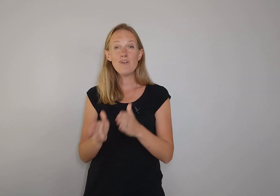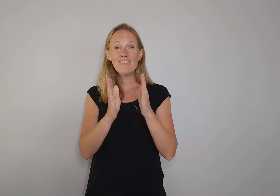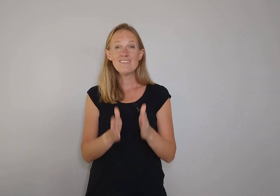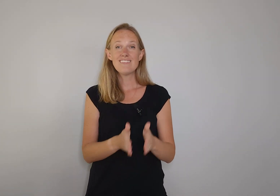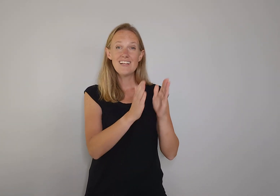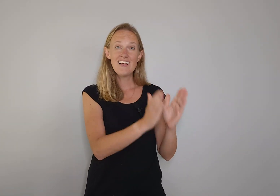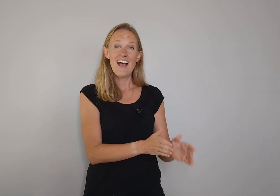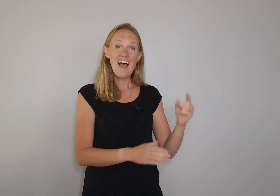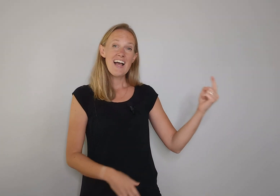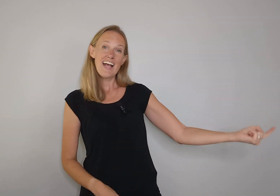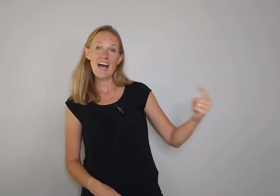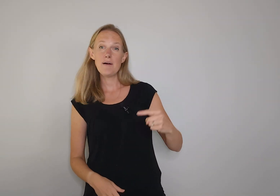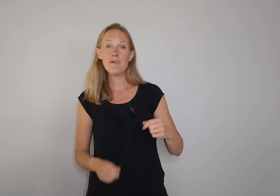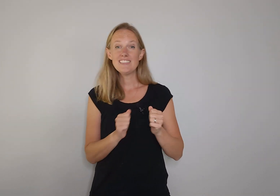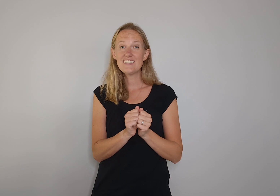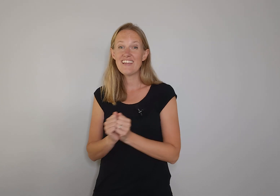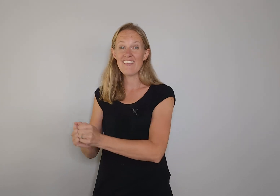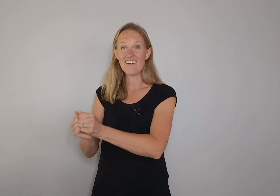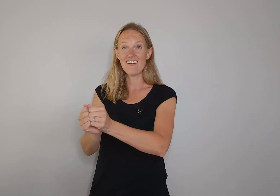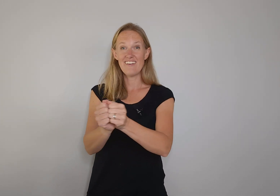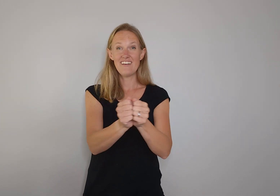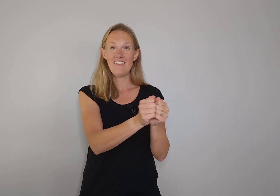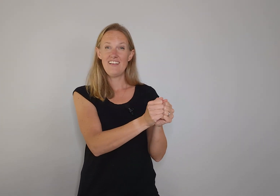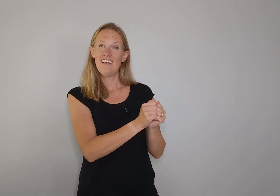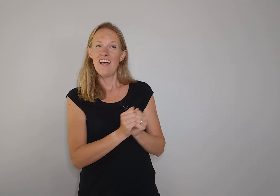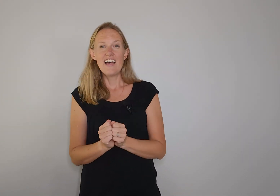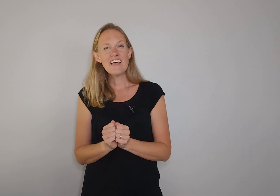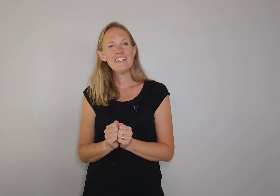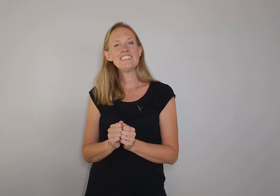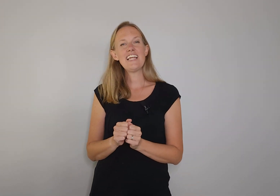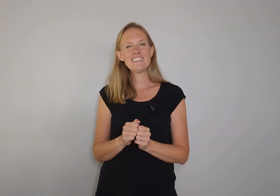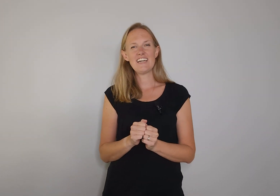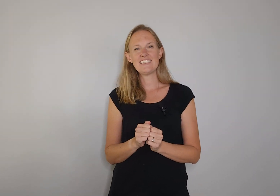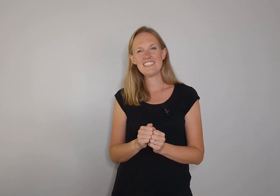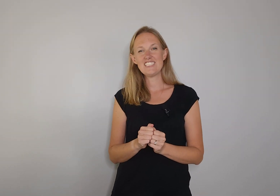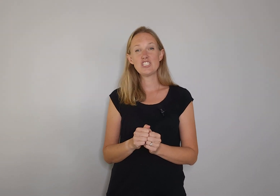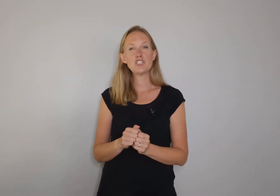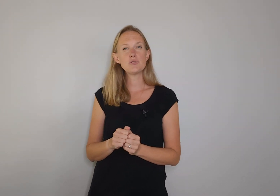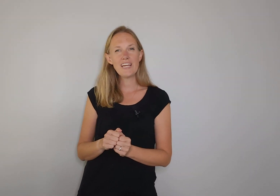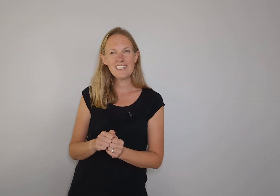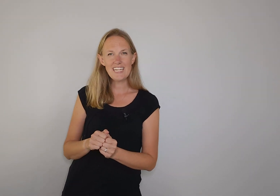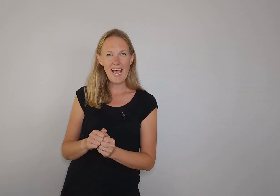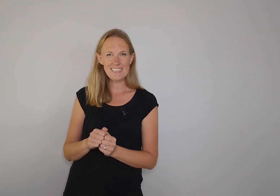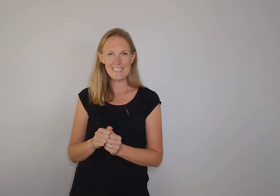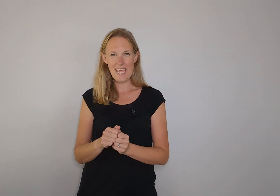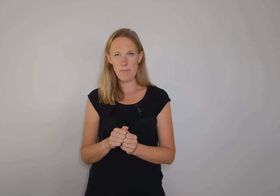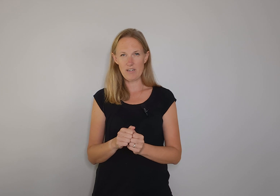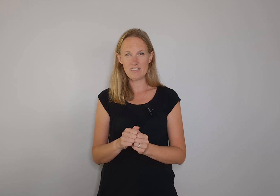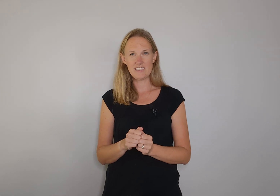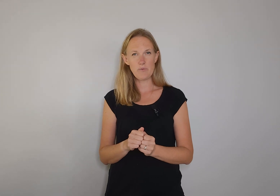people, come together. And then this next line says strange as neighbors, and we're